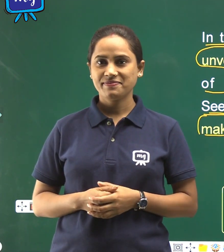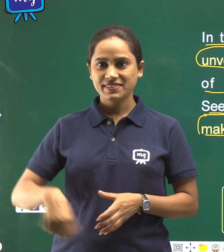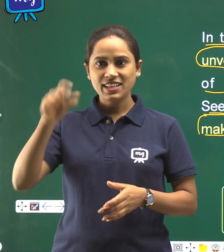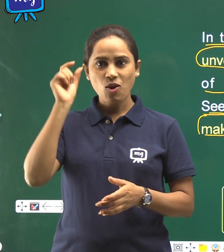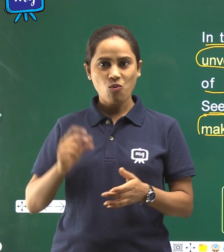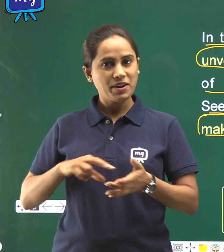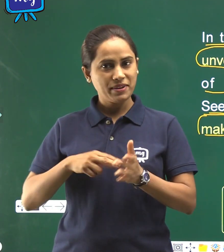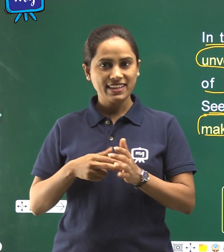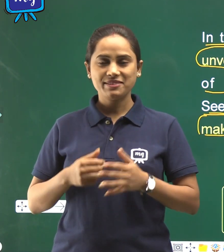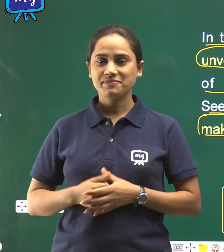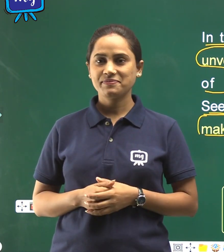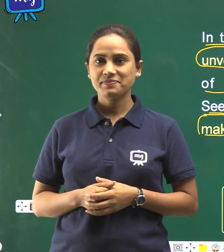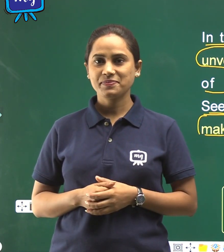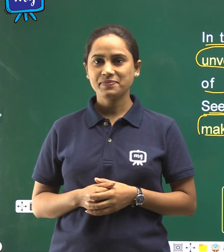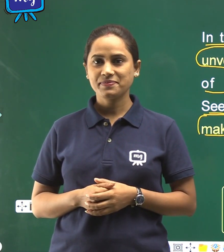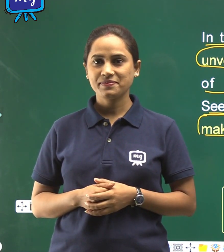Word meaning: